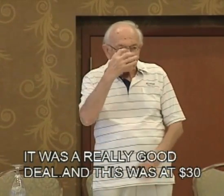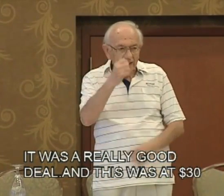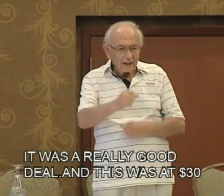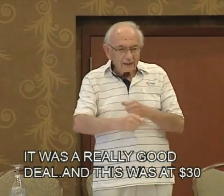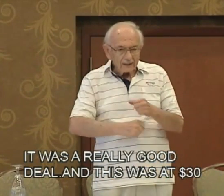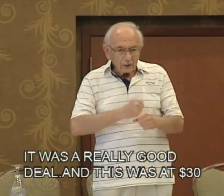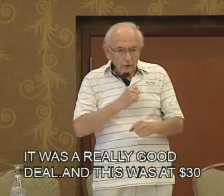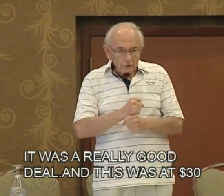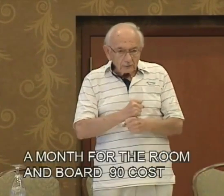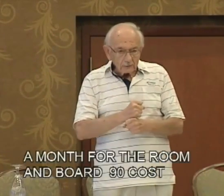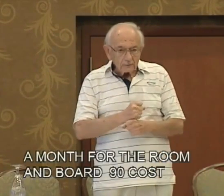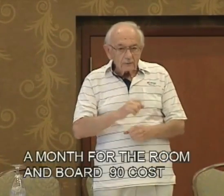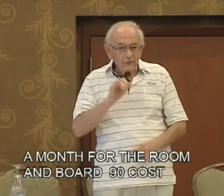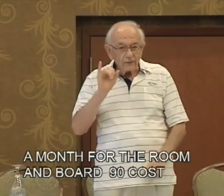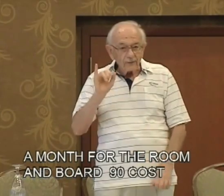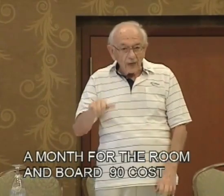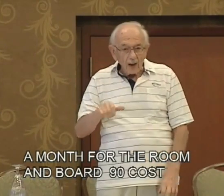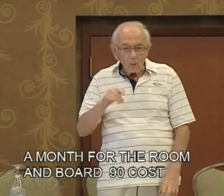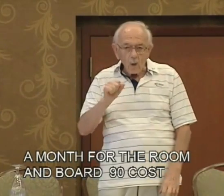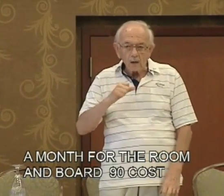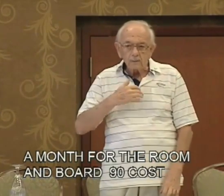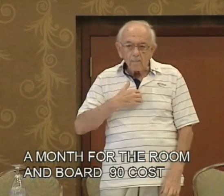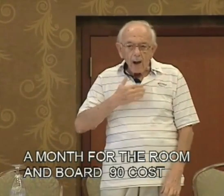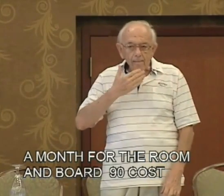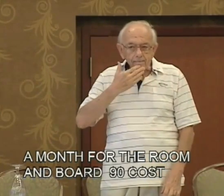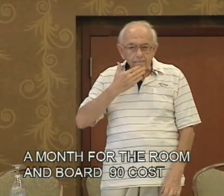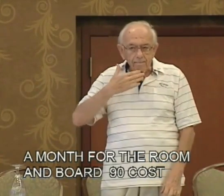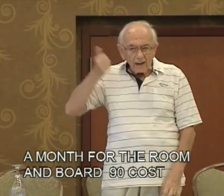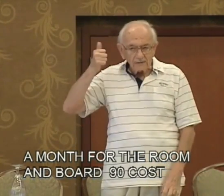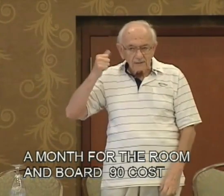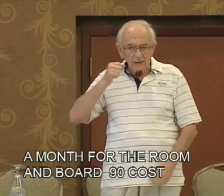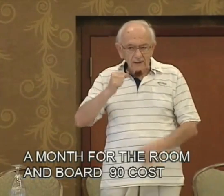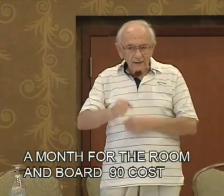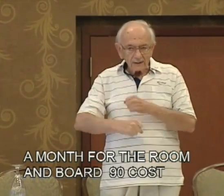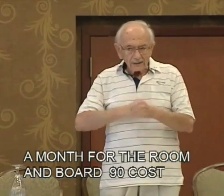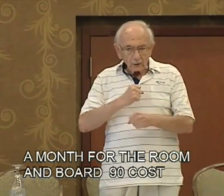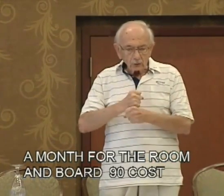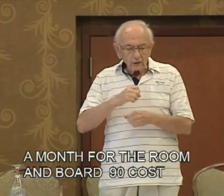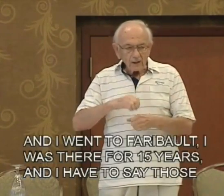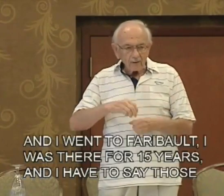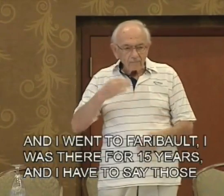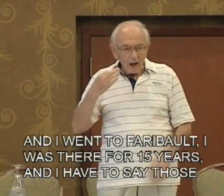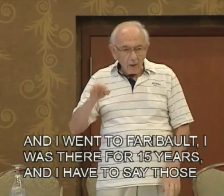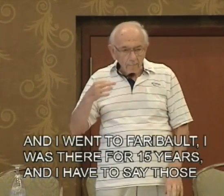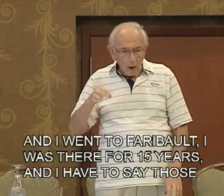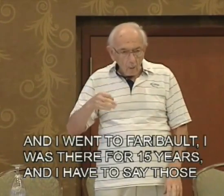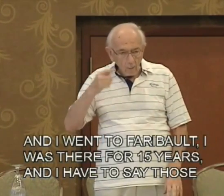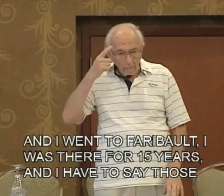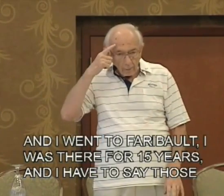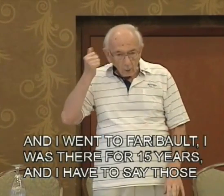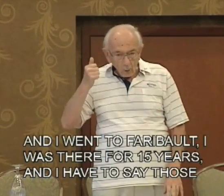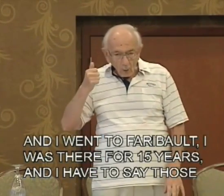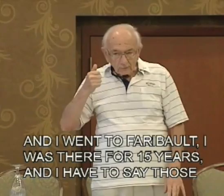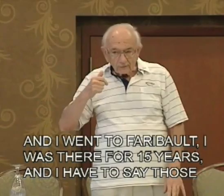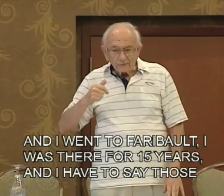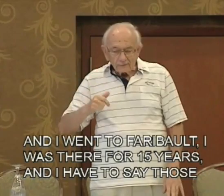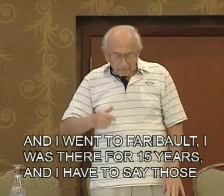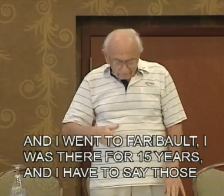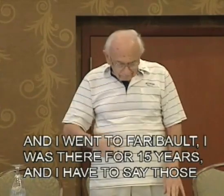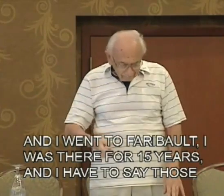I went to Faribault I was there for 15 years and I have to say that those were my best years the time